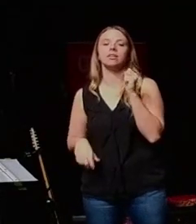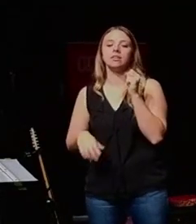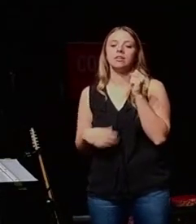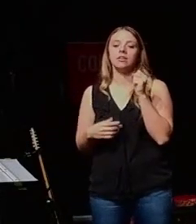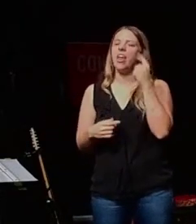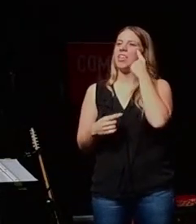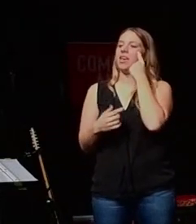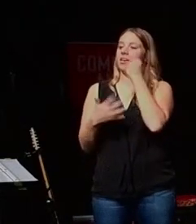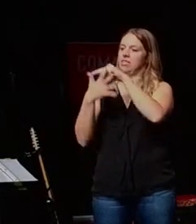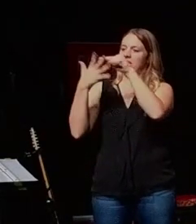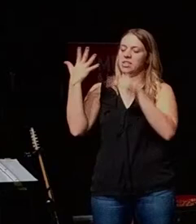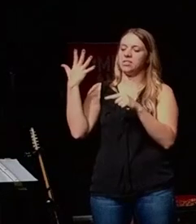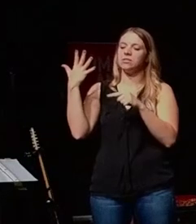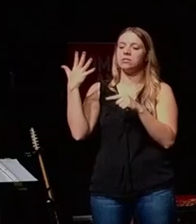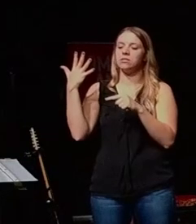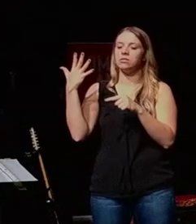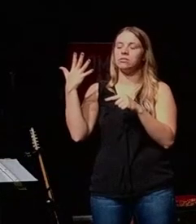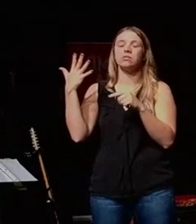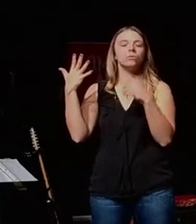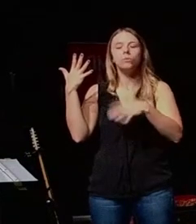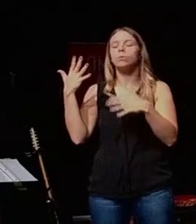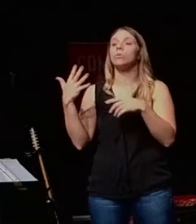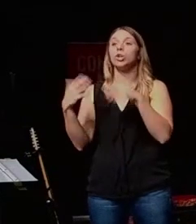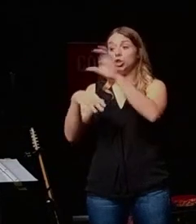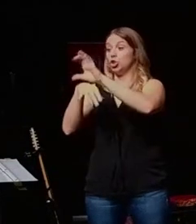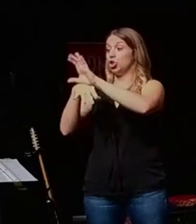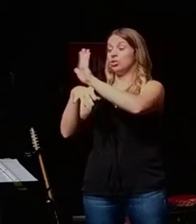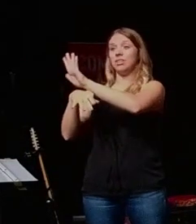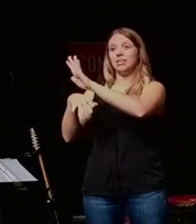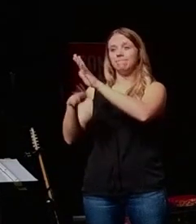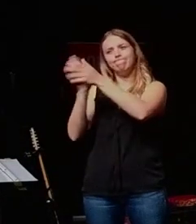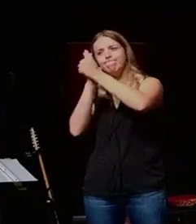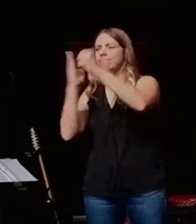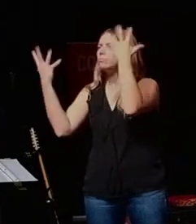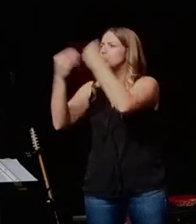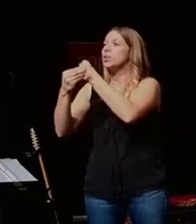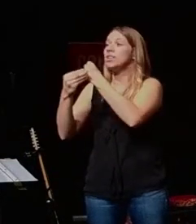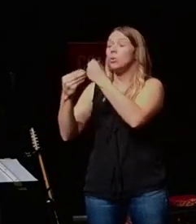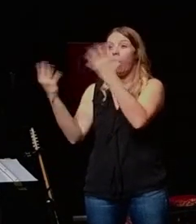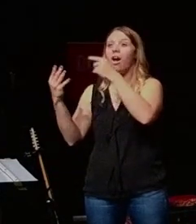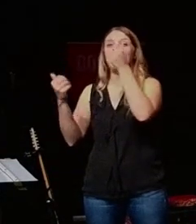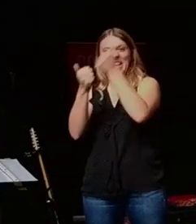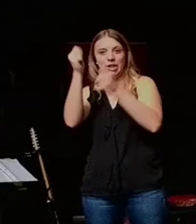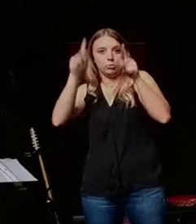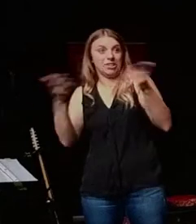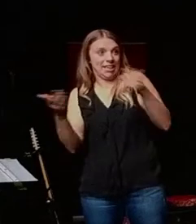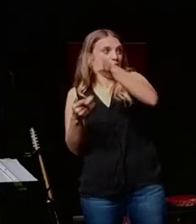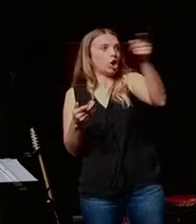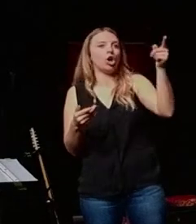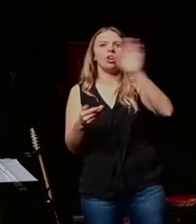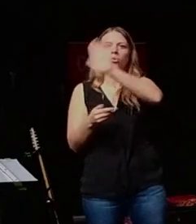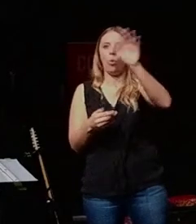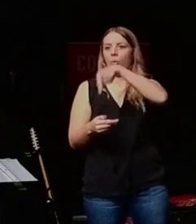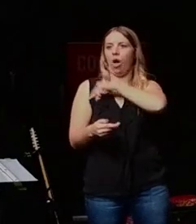the beauty of the church is that God created every single person in this room with a set of qualities that is